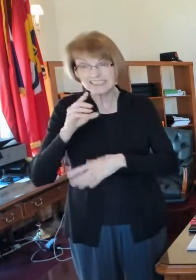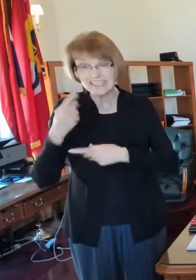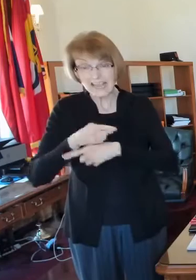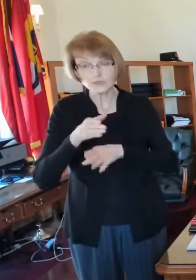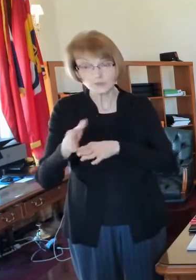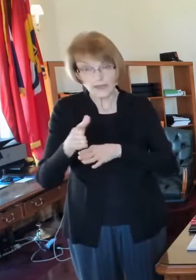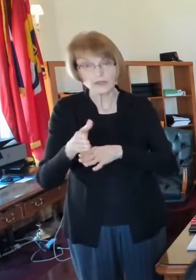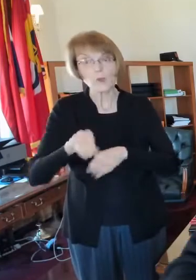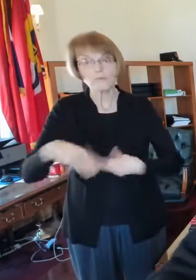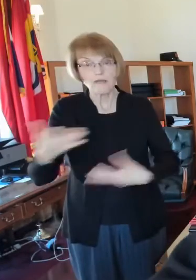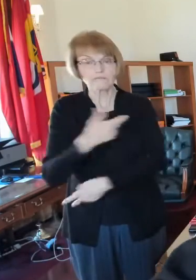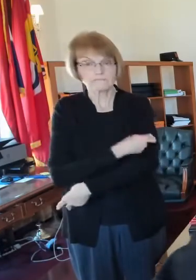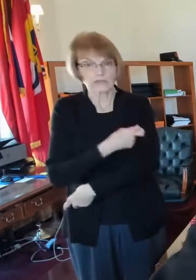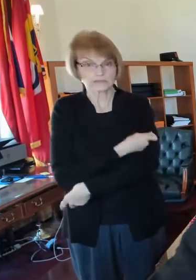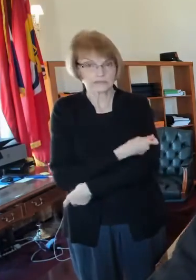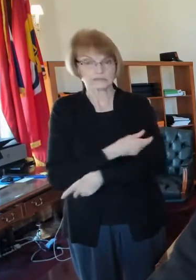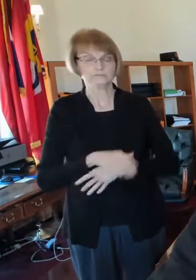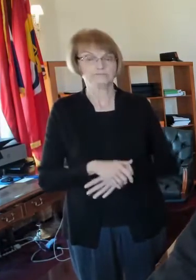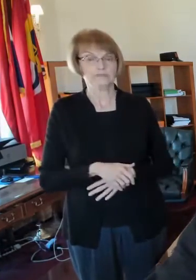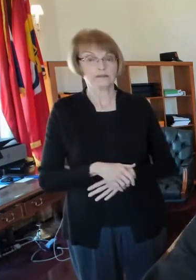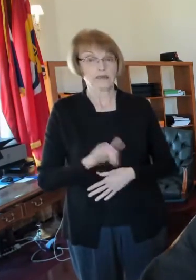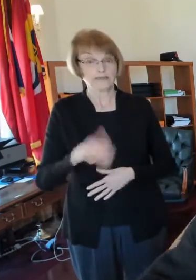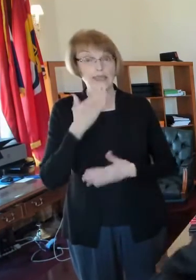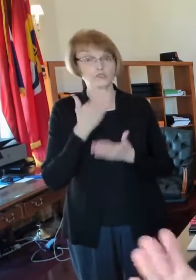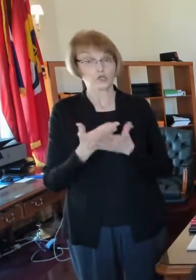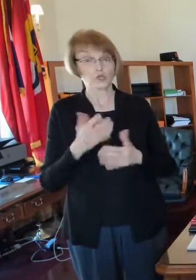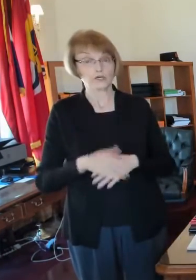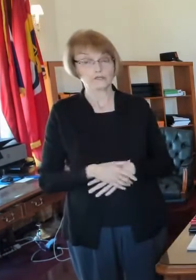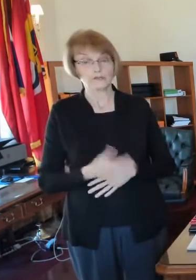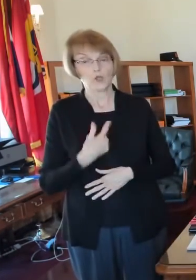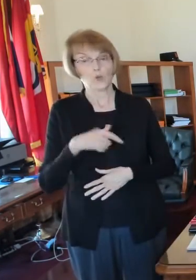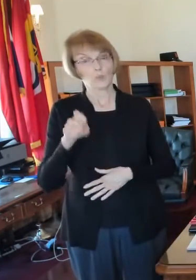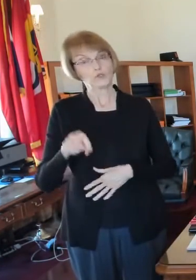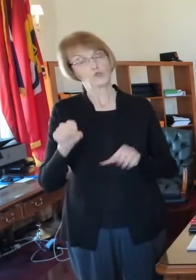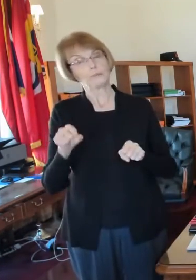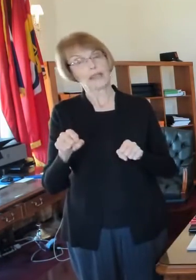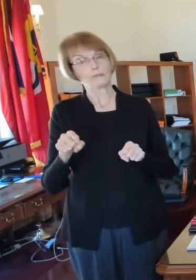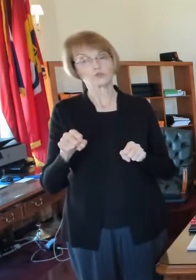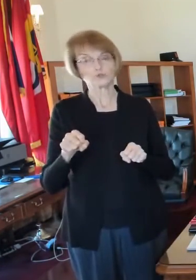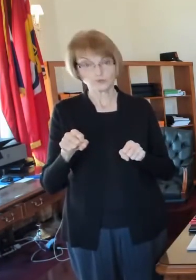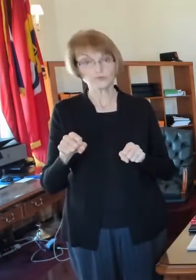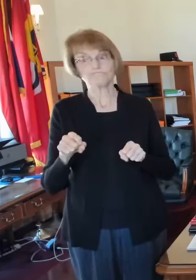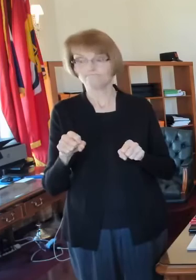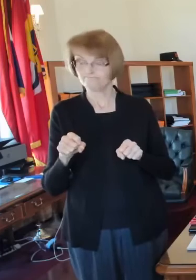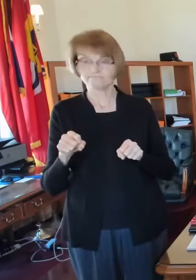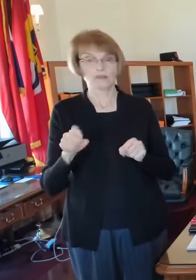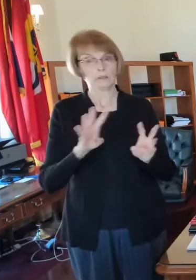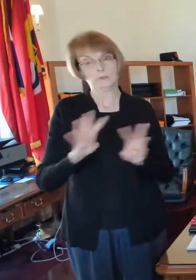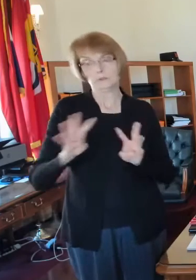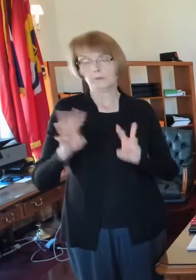So that's good. We should be able to handle a lot of